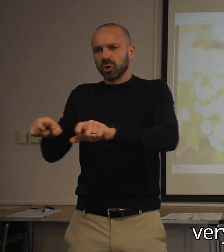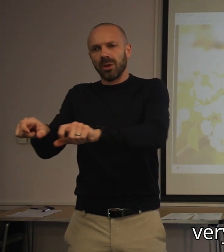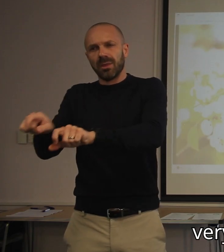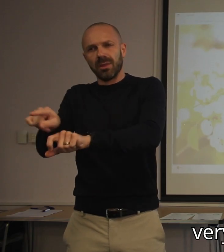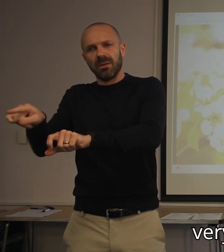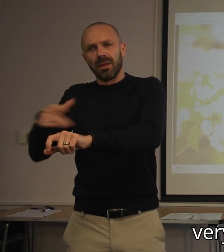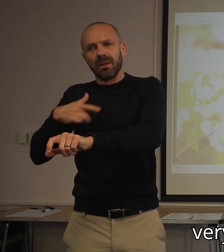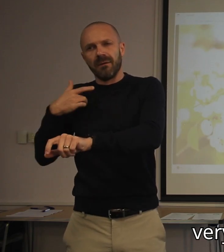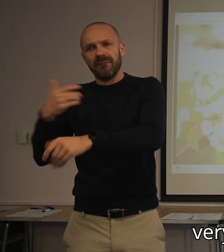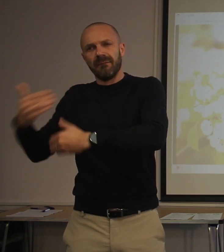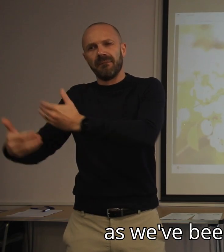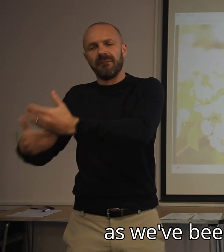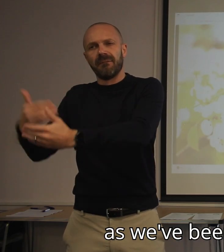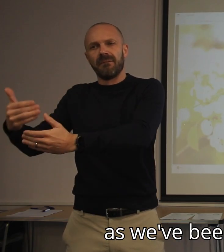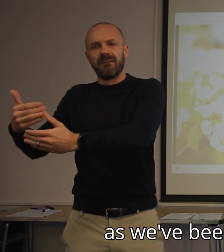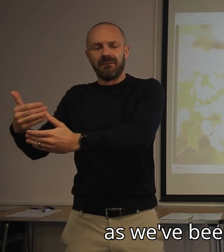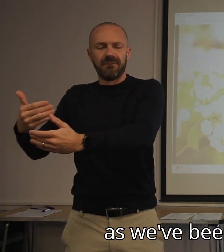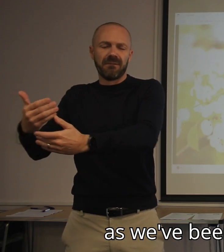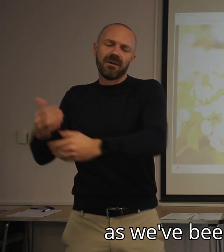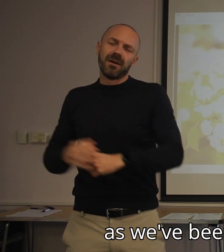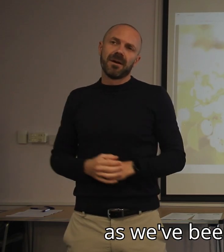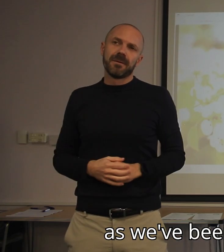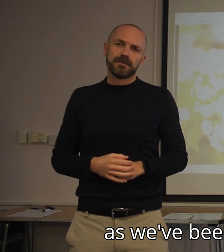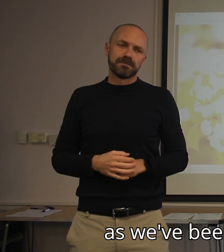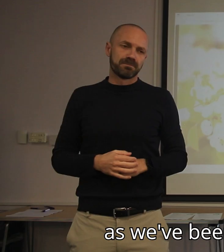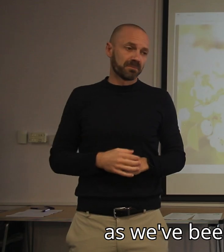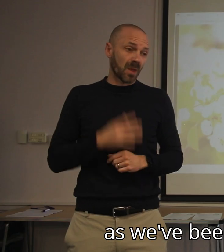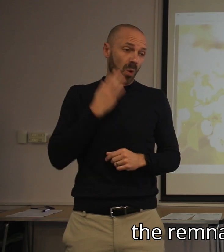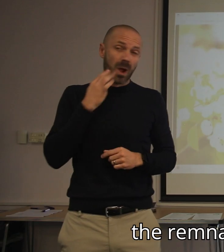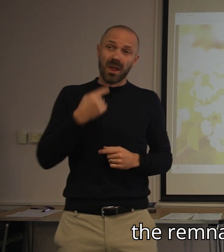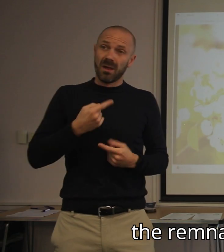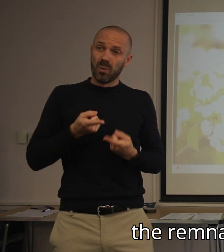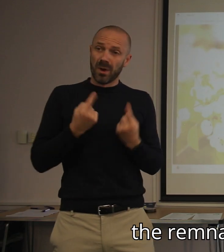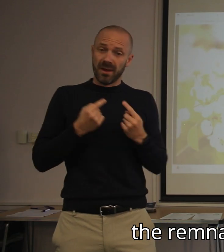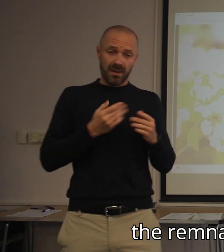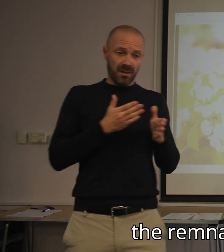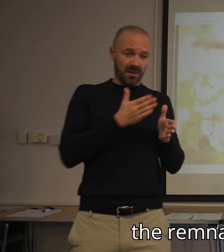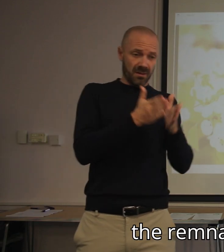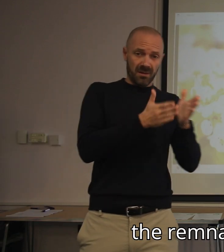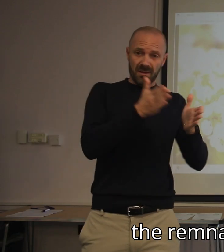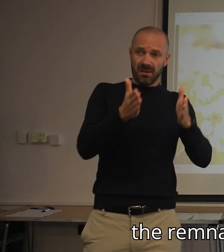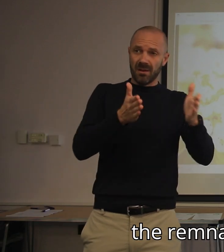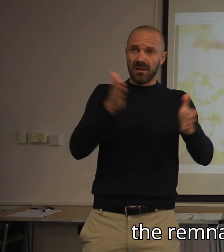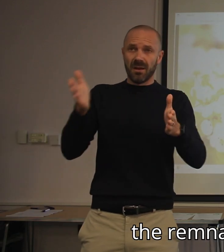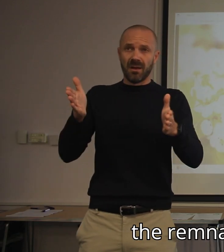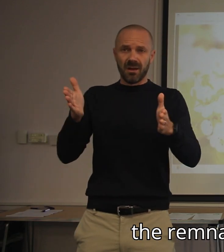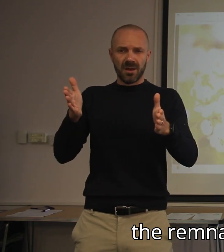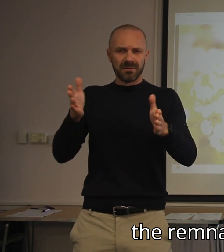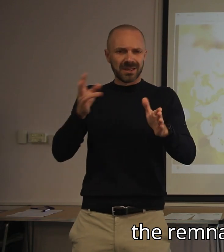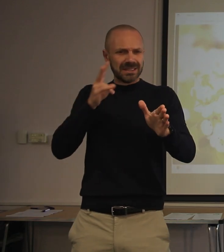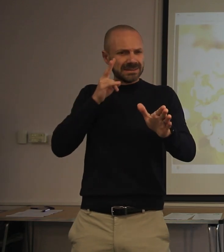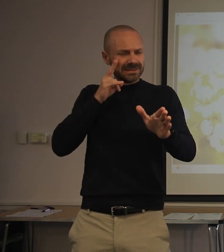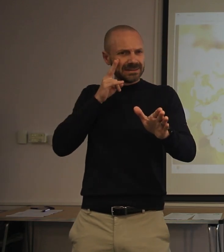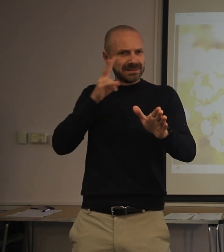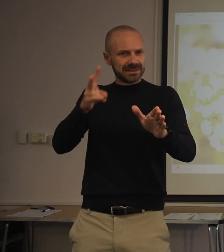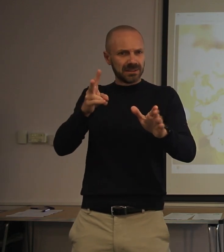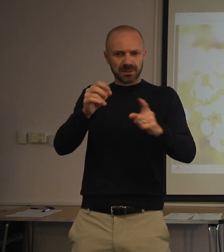very clear about as we've been going around. We've seen the remnants of previous